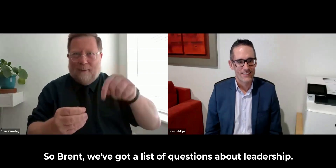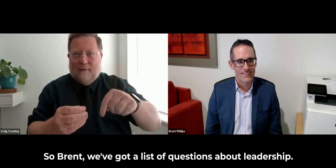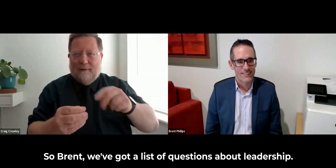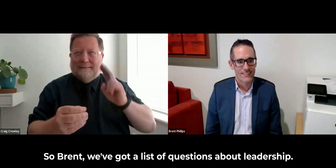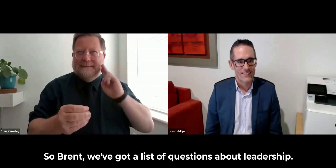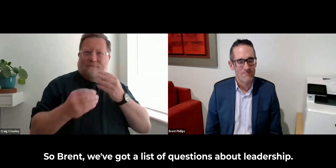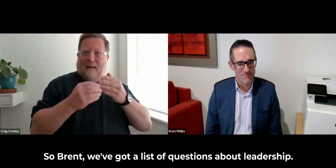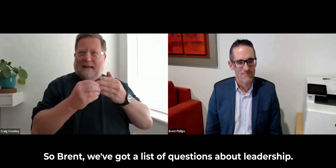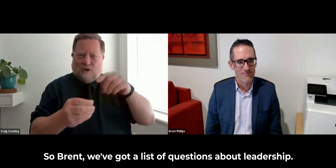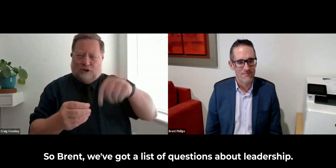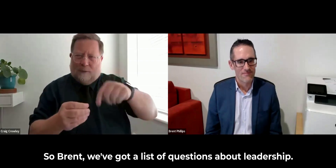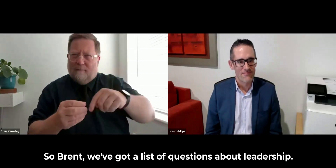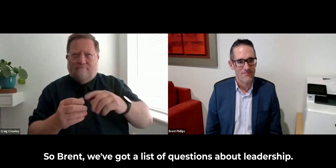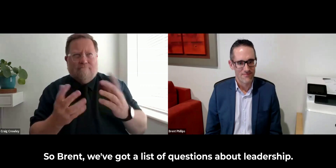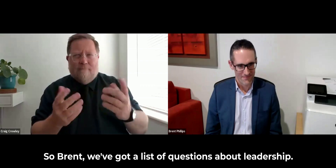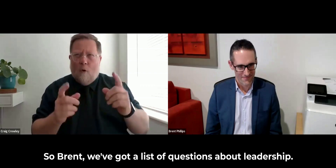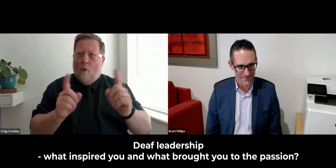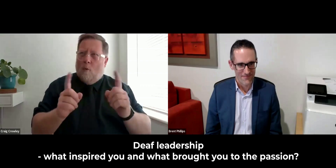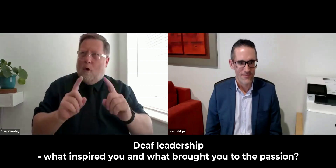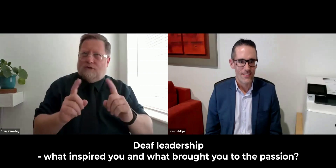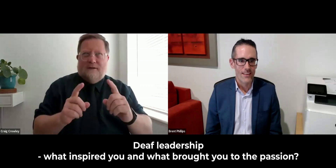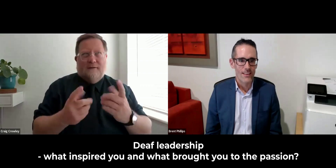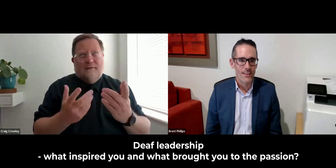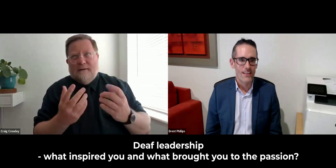questions about leadership, deaf leadership,